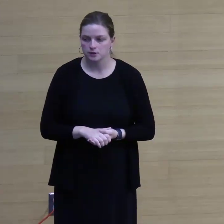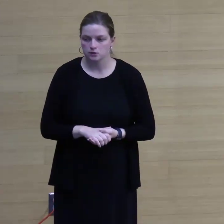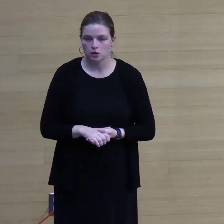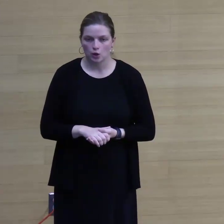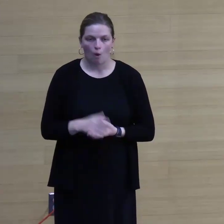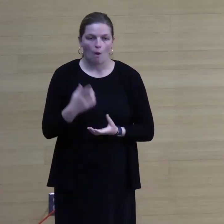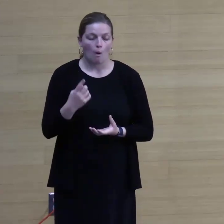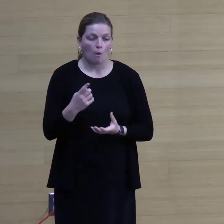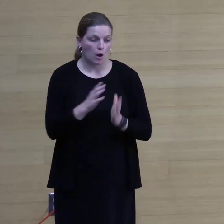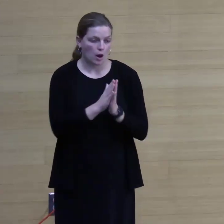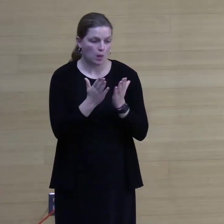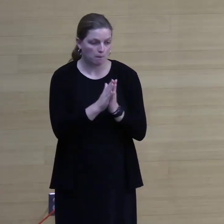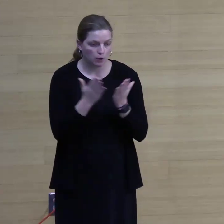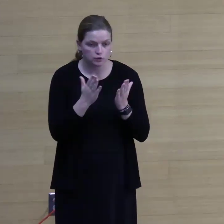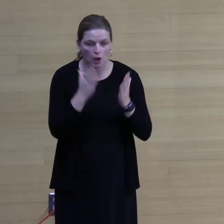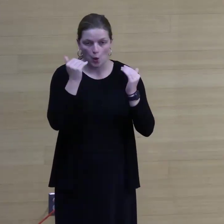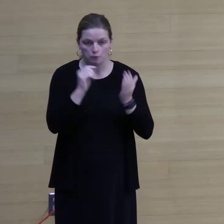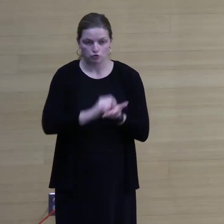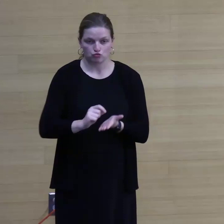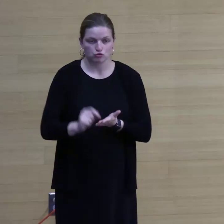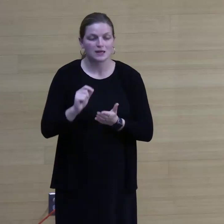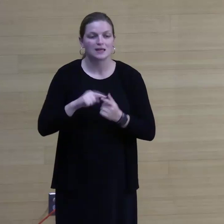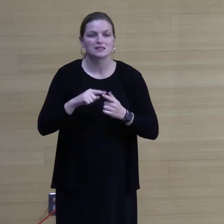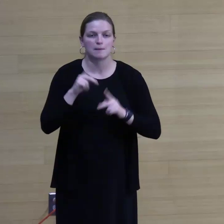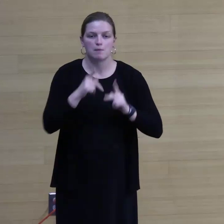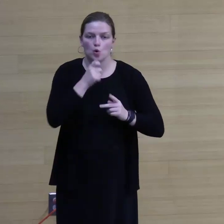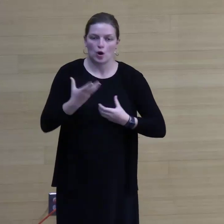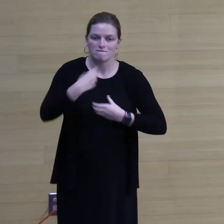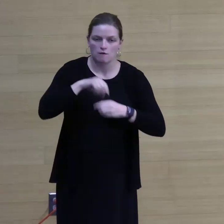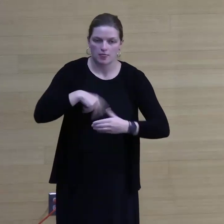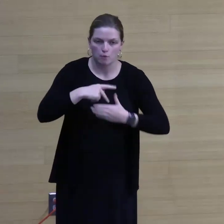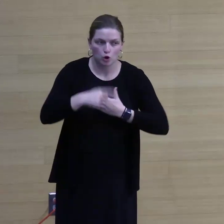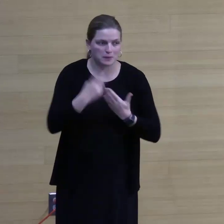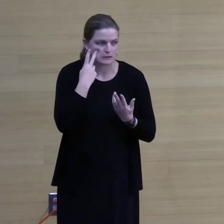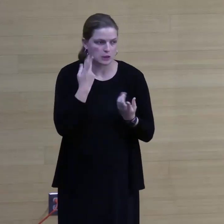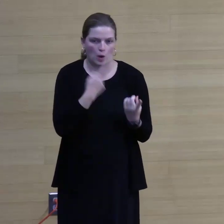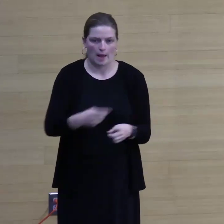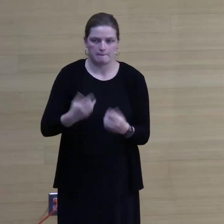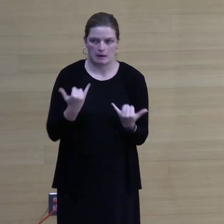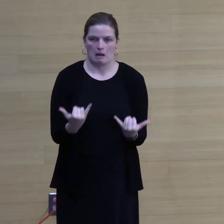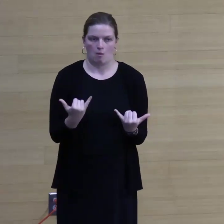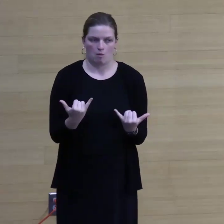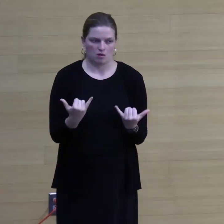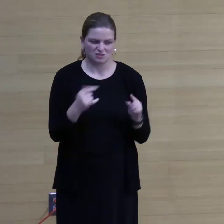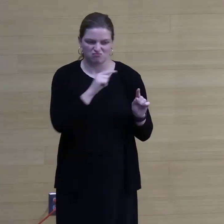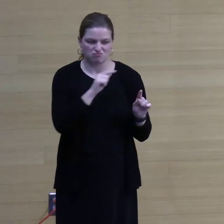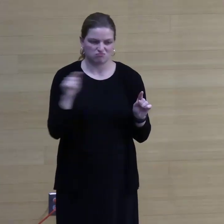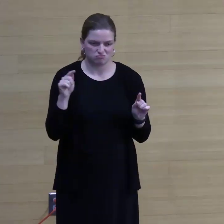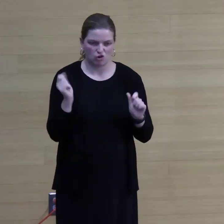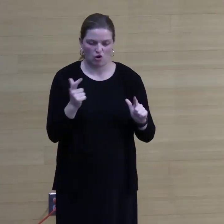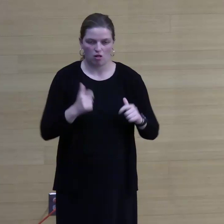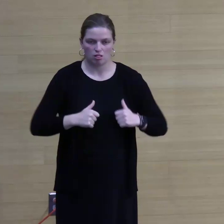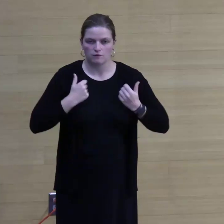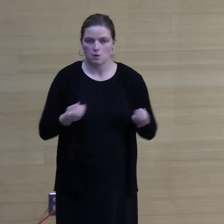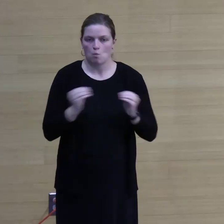one of the books I hope to write is to interview all of the people who were involved in that and see where they are now, because they are all living far